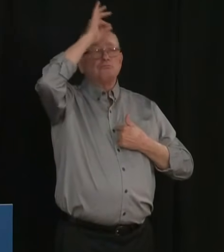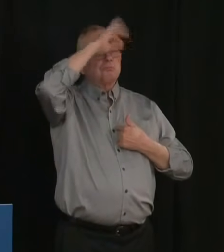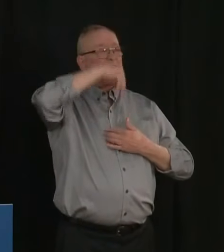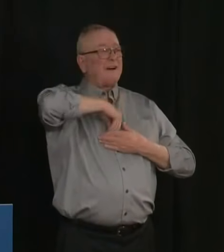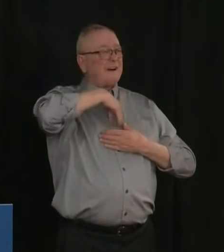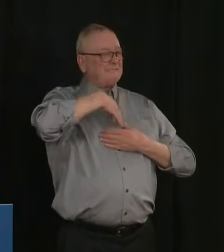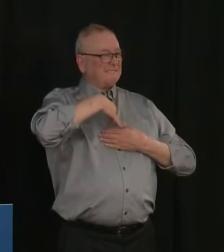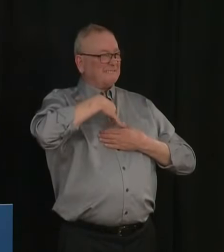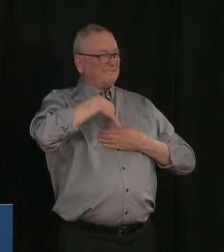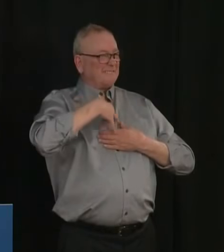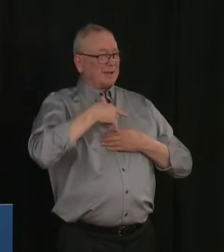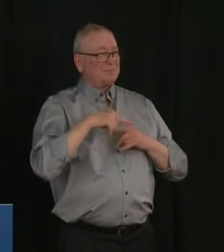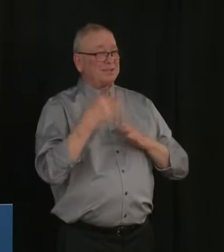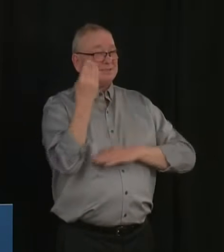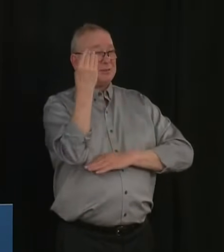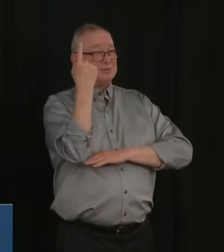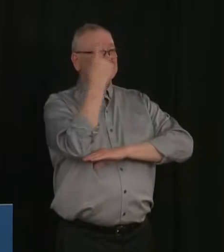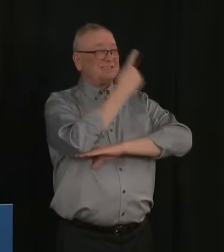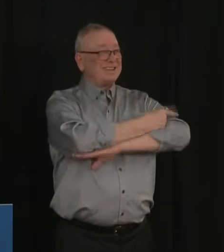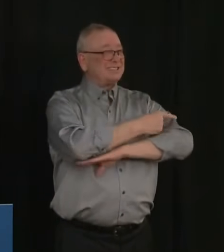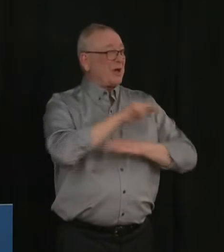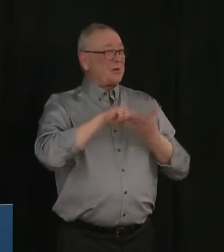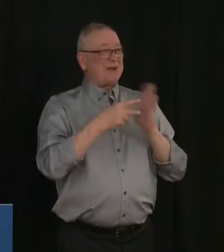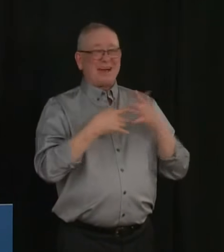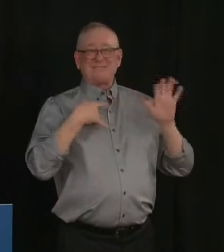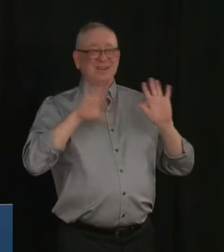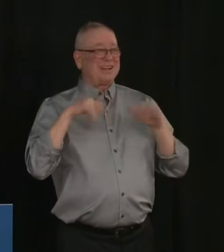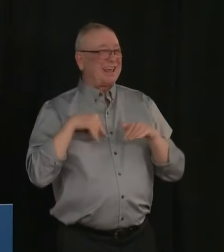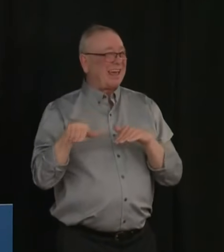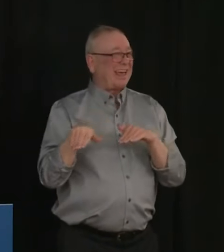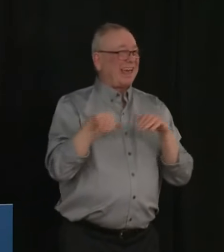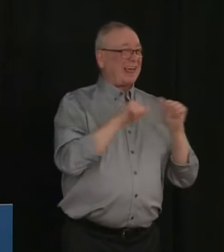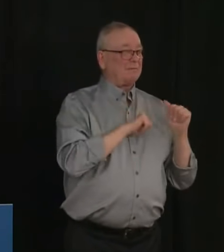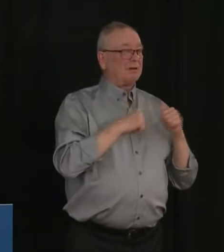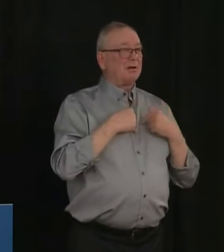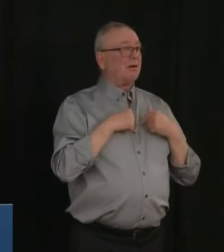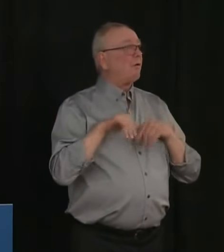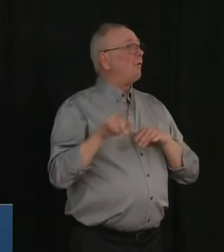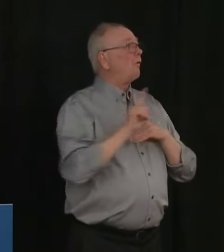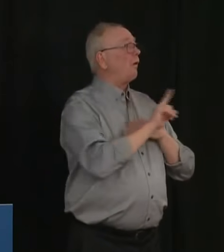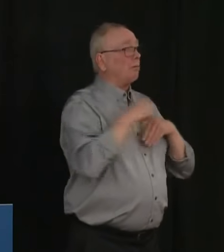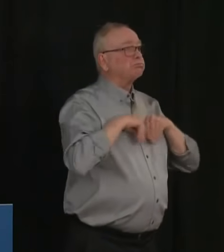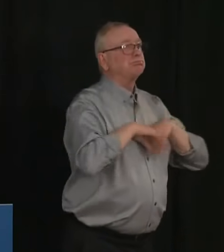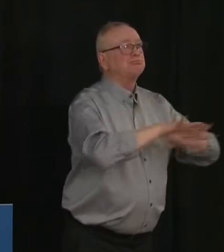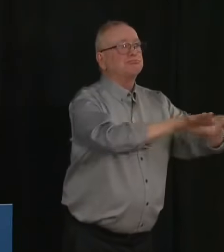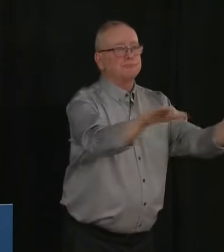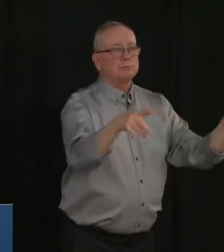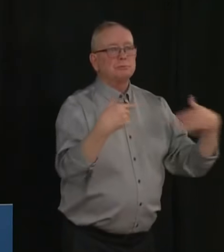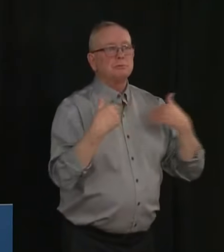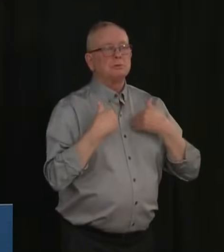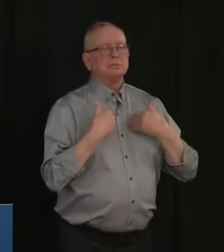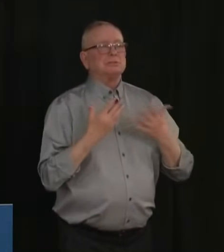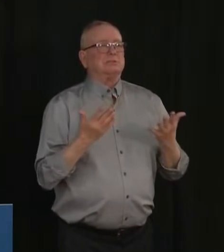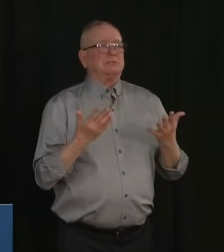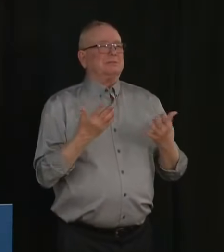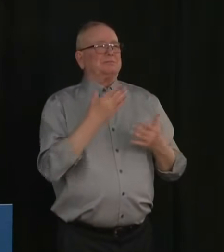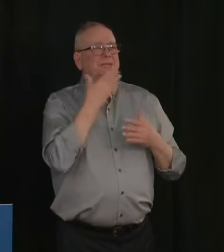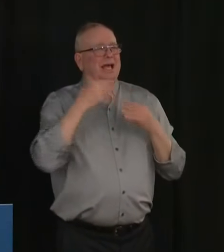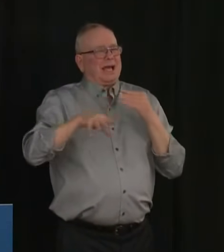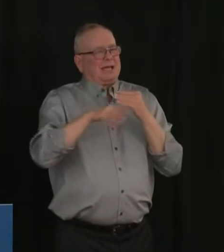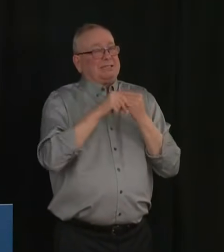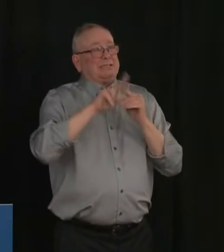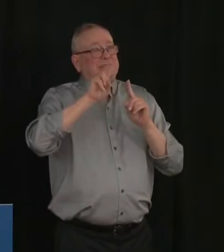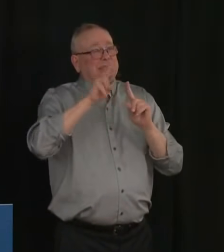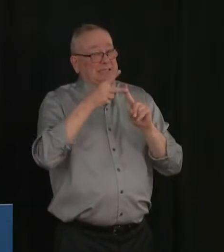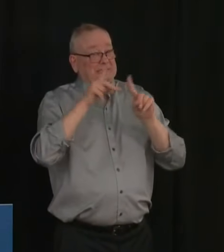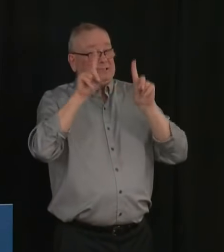period. So that second test is really important to be able to make sure that that individual is not potentially passing that virus on to